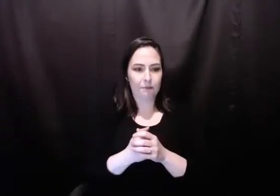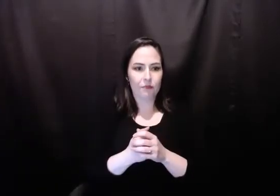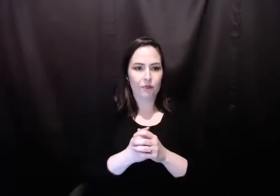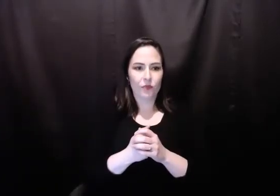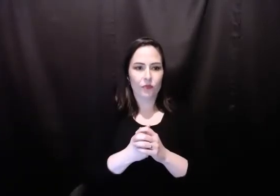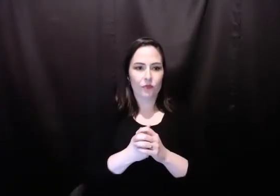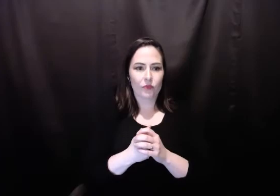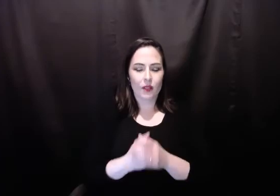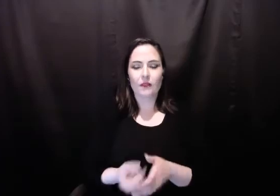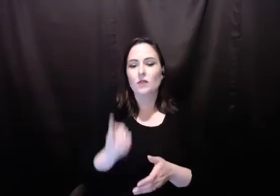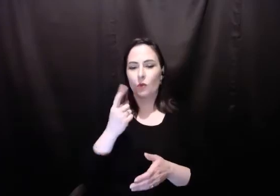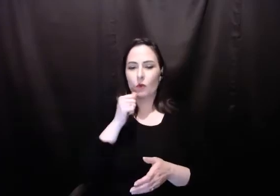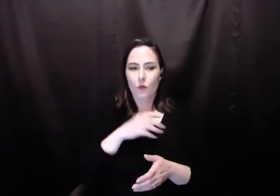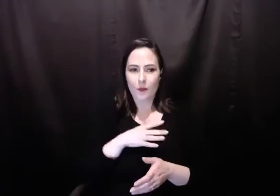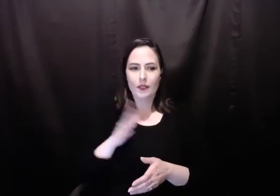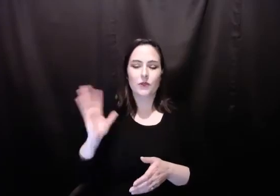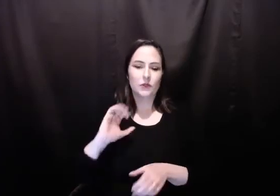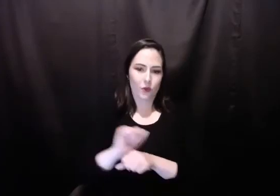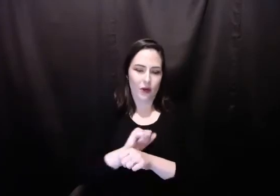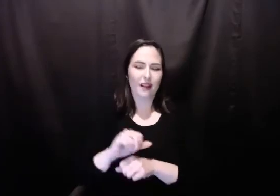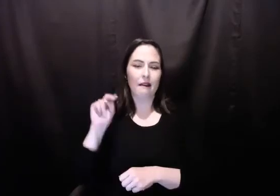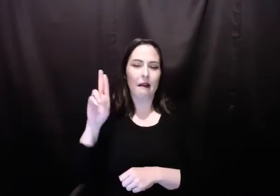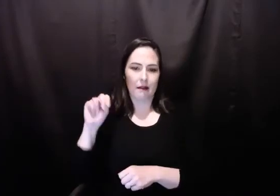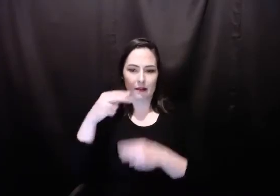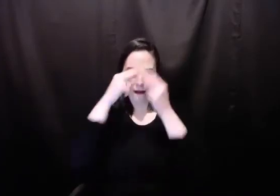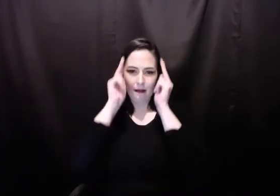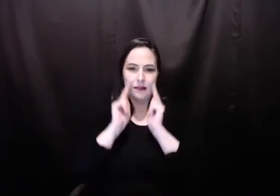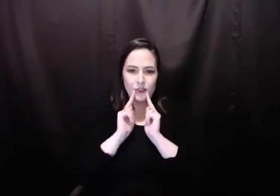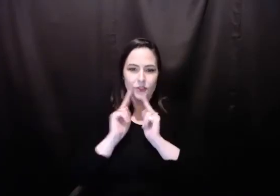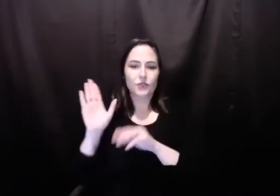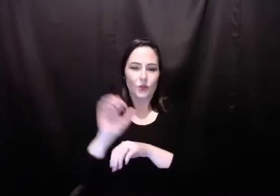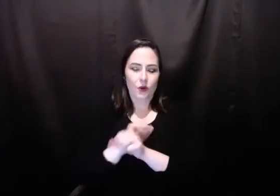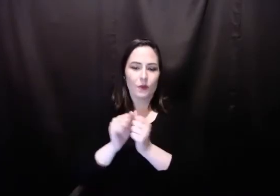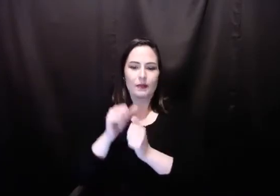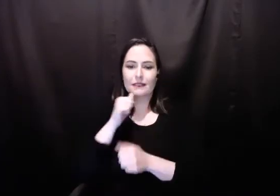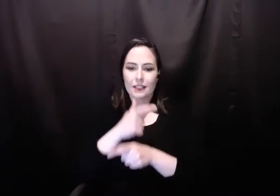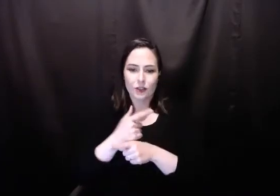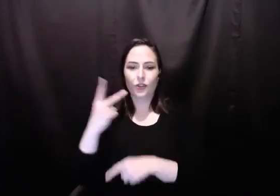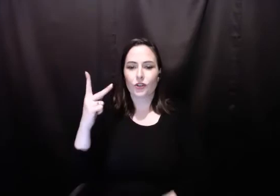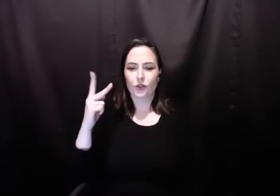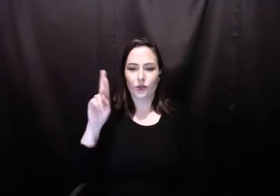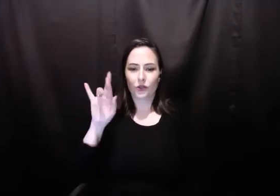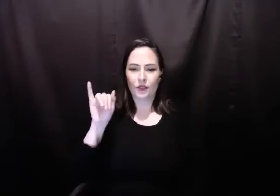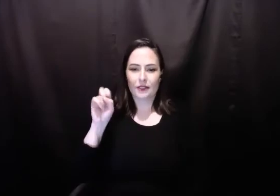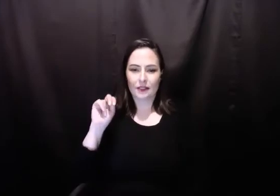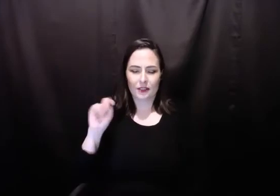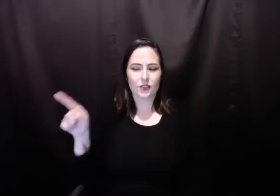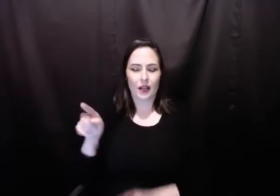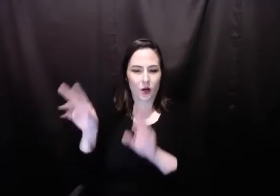I don't know where it came from. I've seen it attributed to different people, but she taught seniors. I taught juniors. She had this quote up on her blackboard. I used